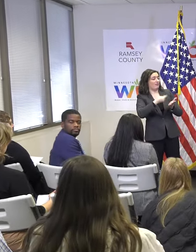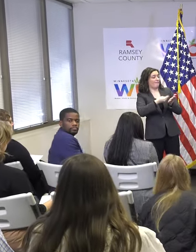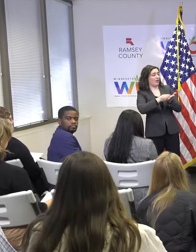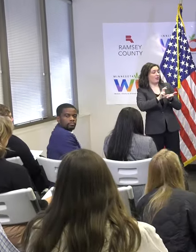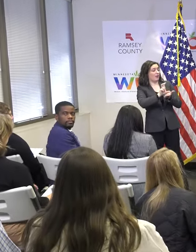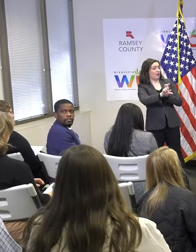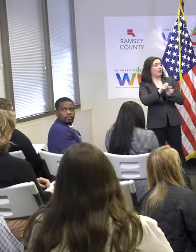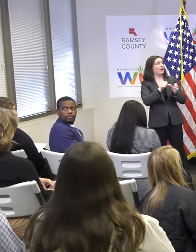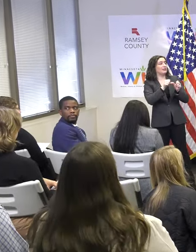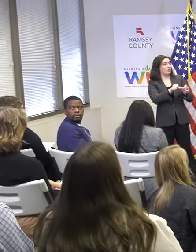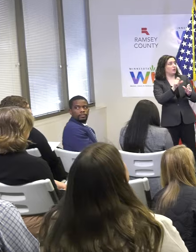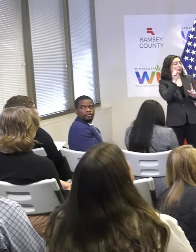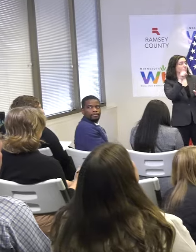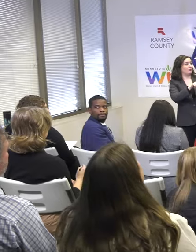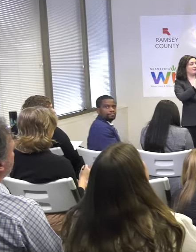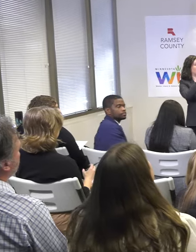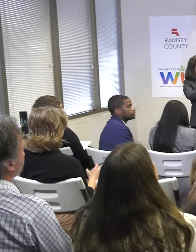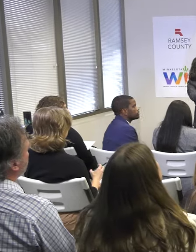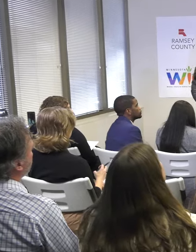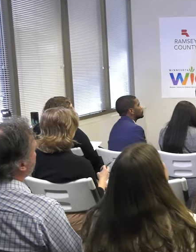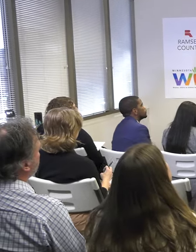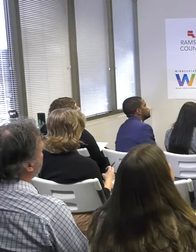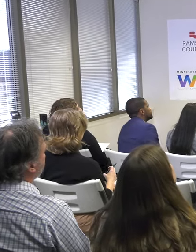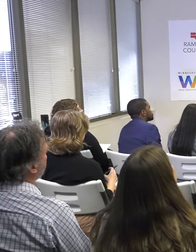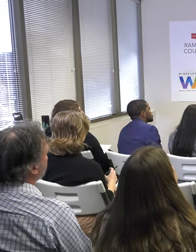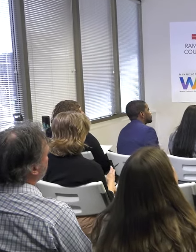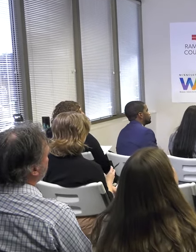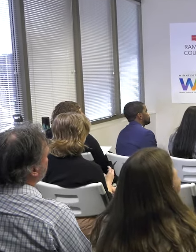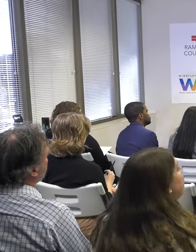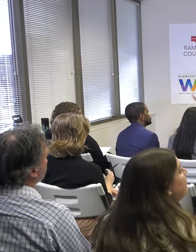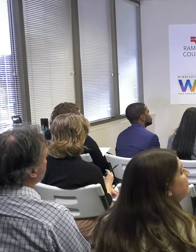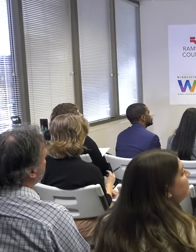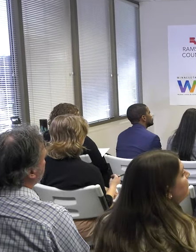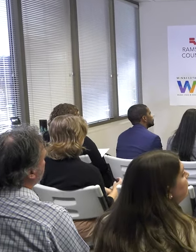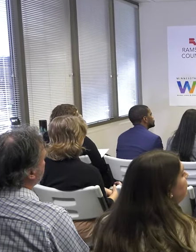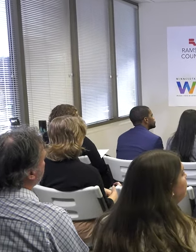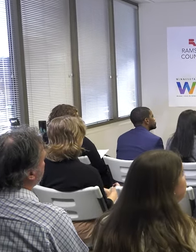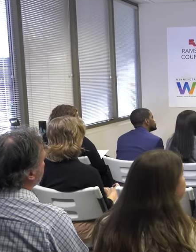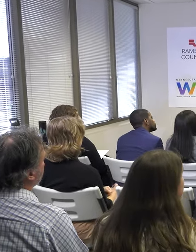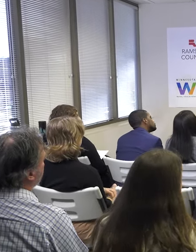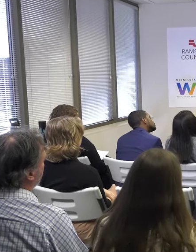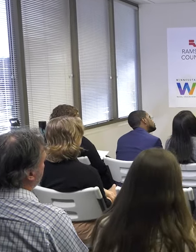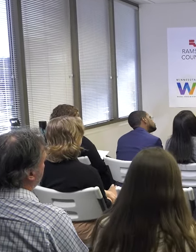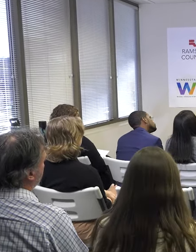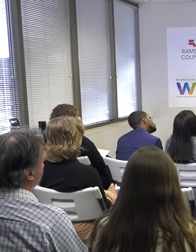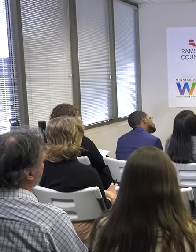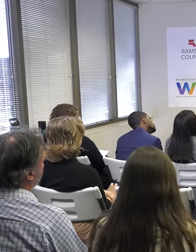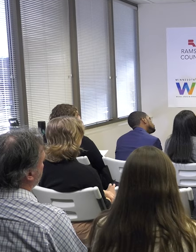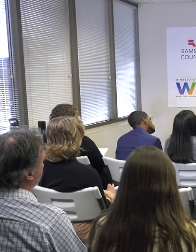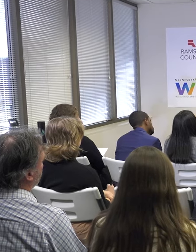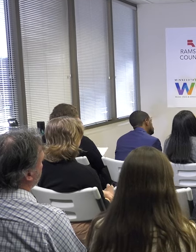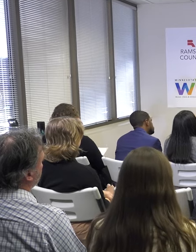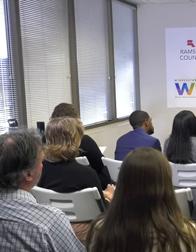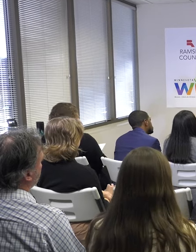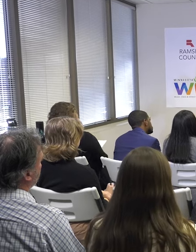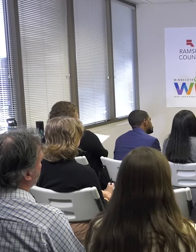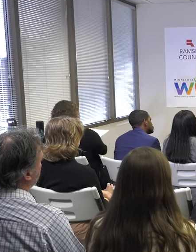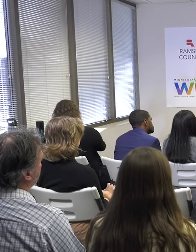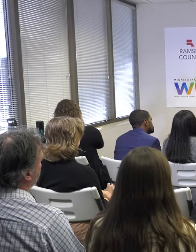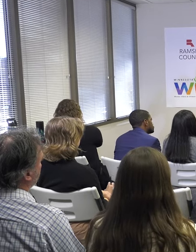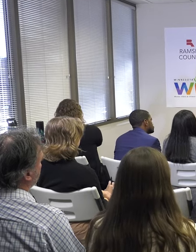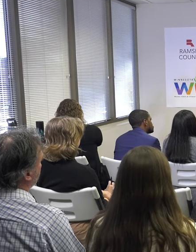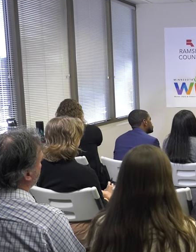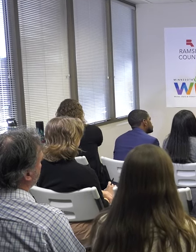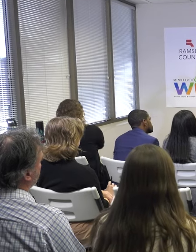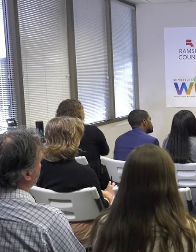that? It's actually everybody. What's happened is we have a continuing resolution. We don't have a budget.